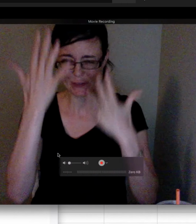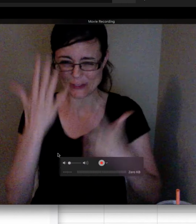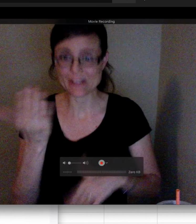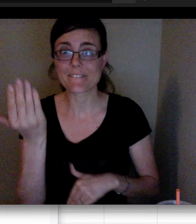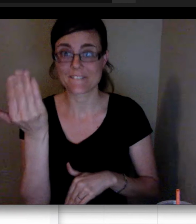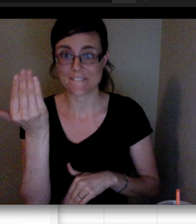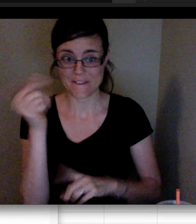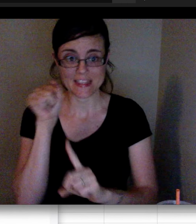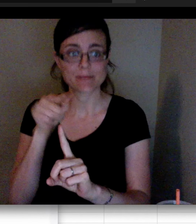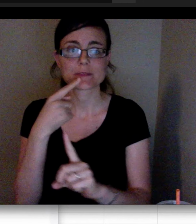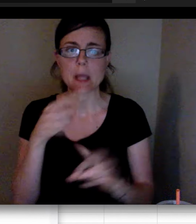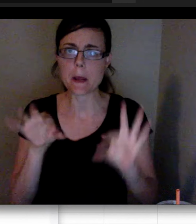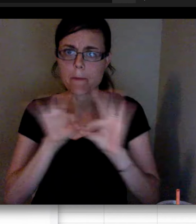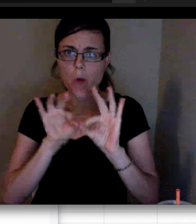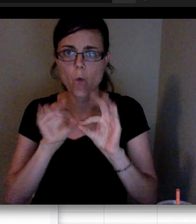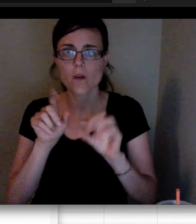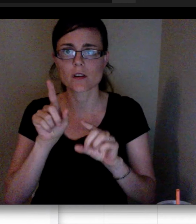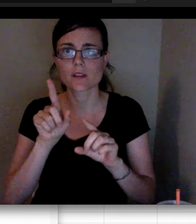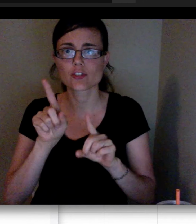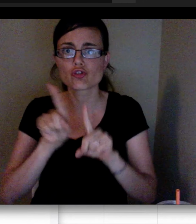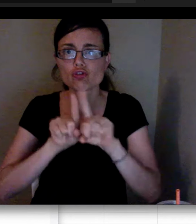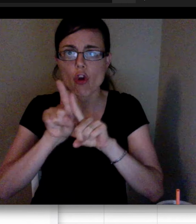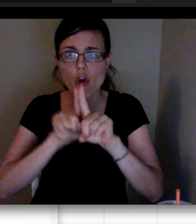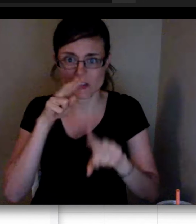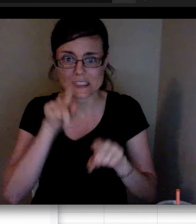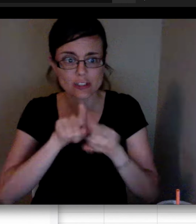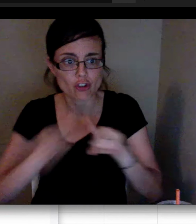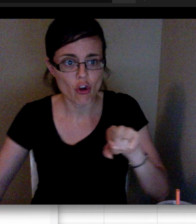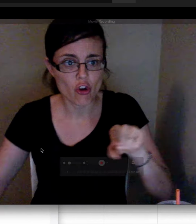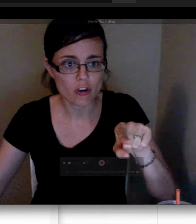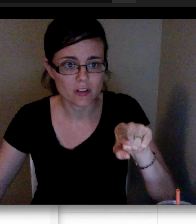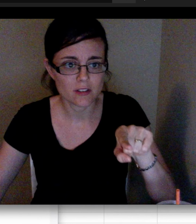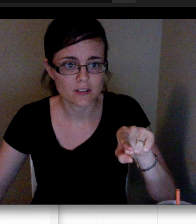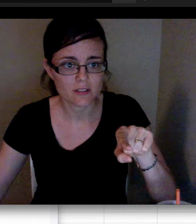So at step 15, it says